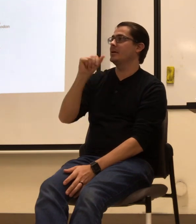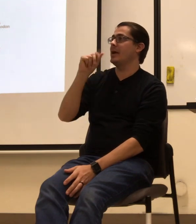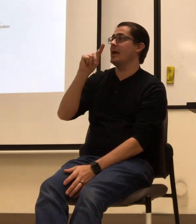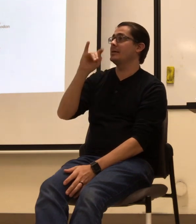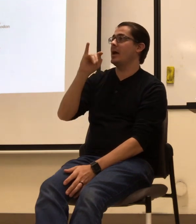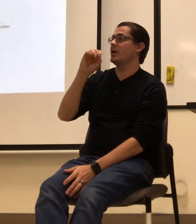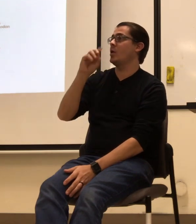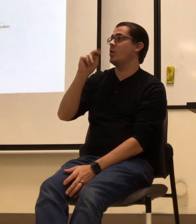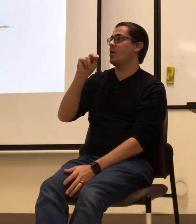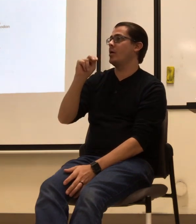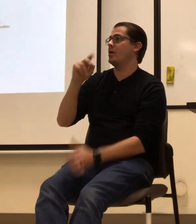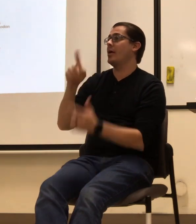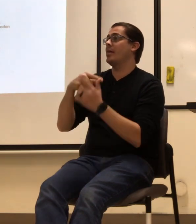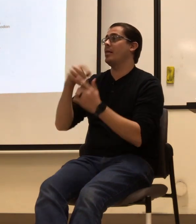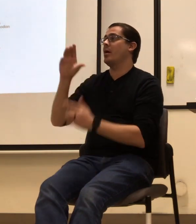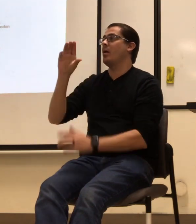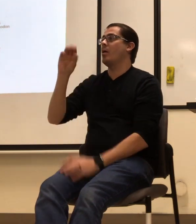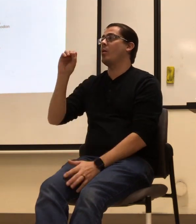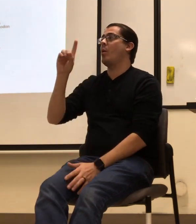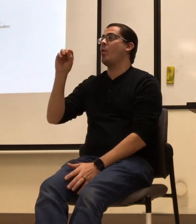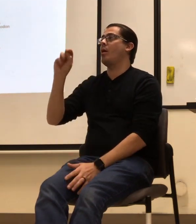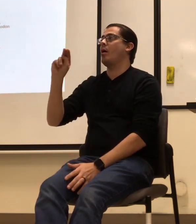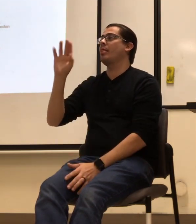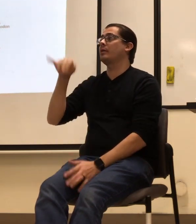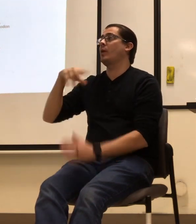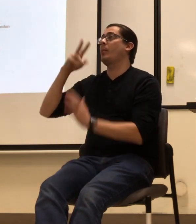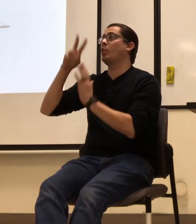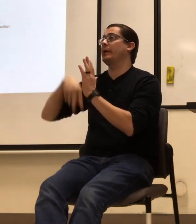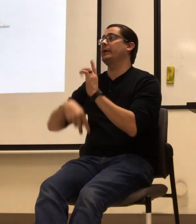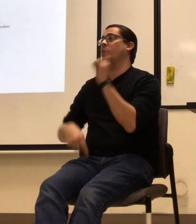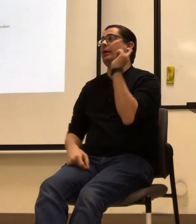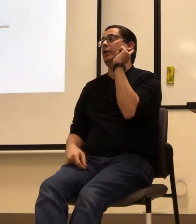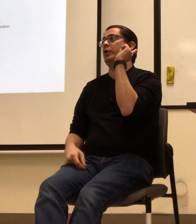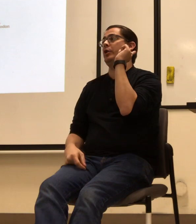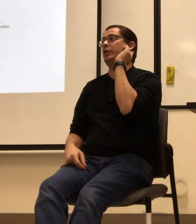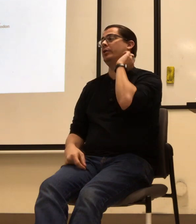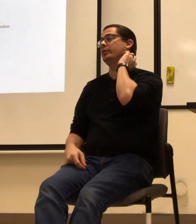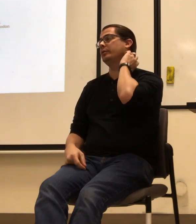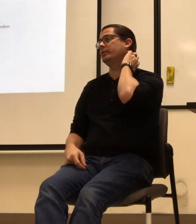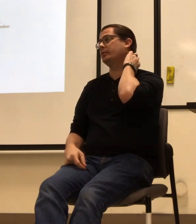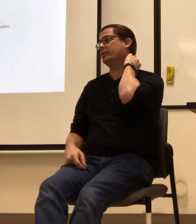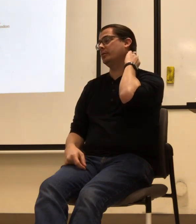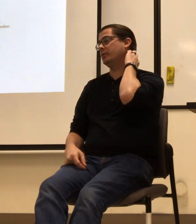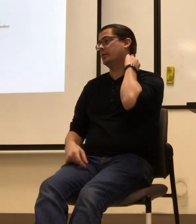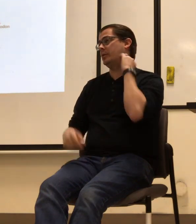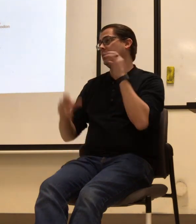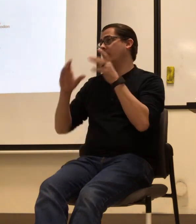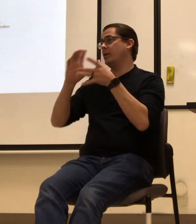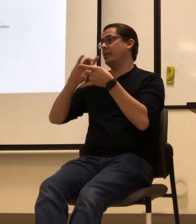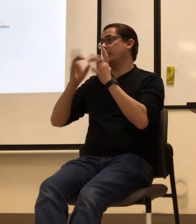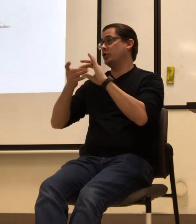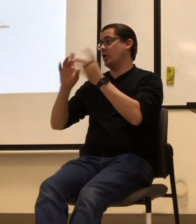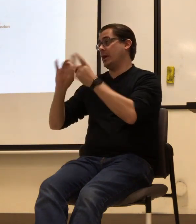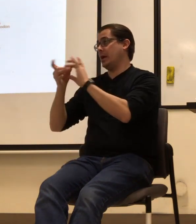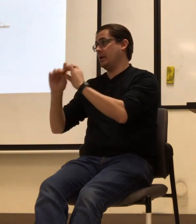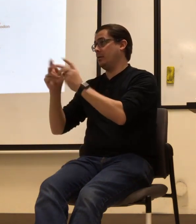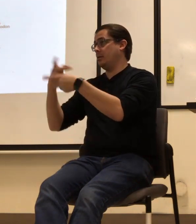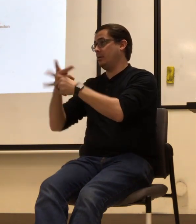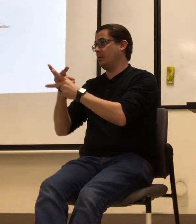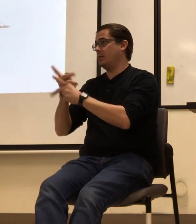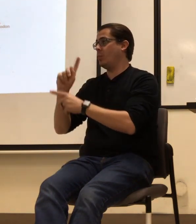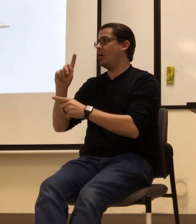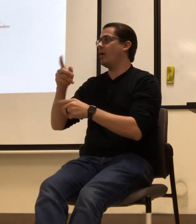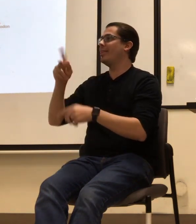The codon is what I'm reading here. Okay. the chain you're making is at the P